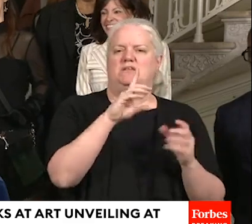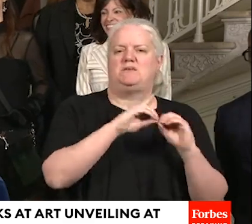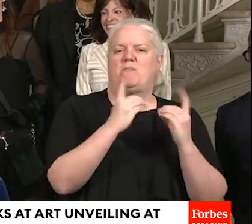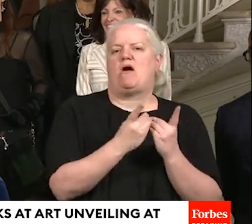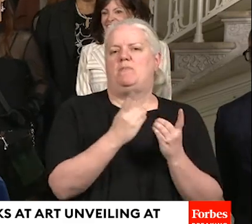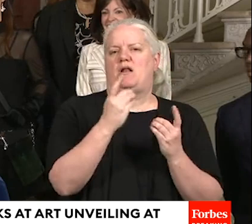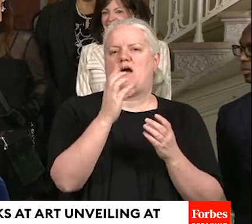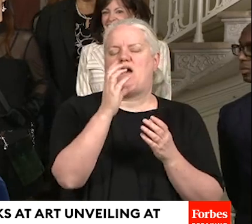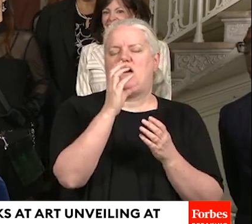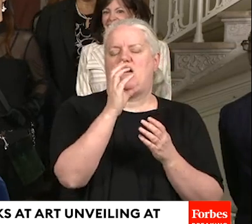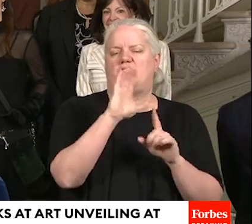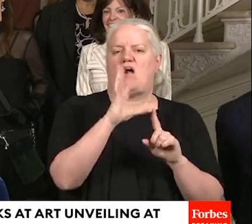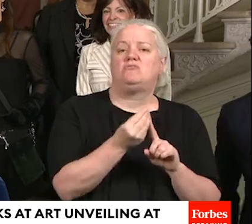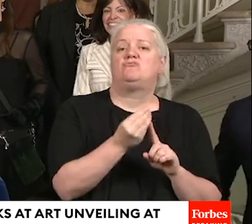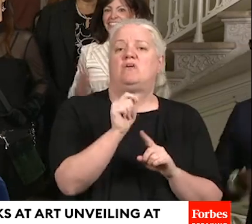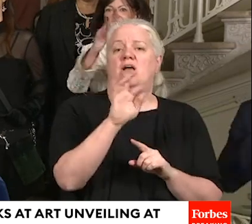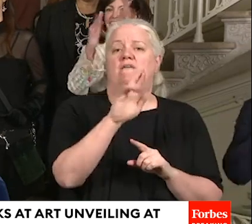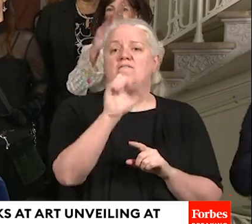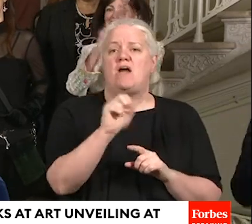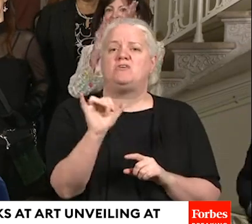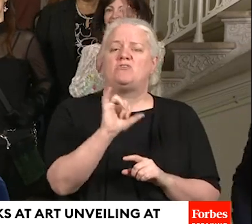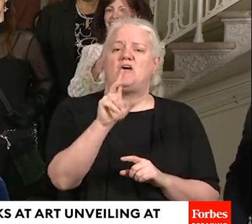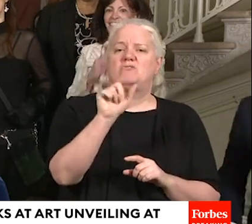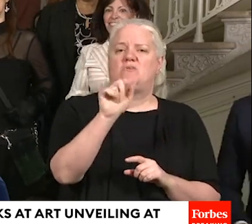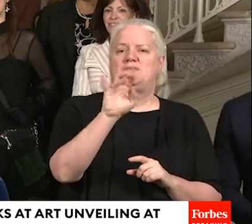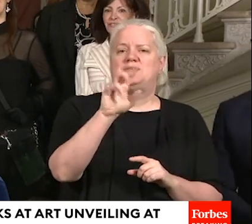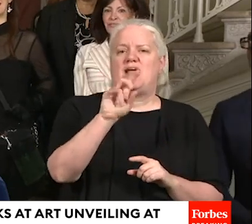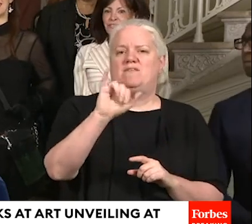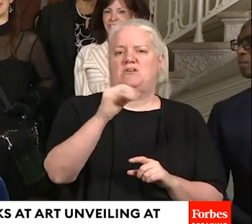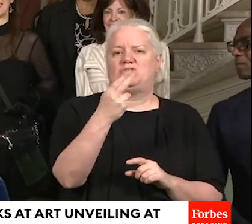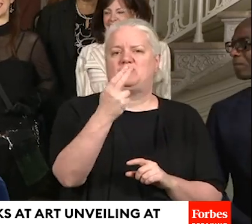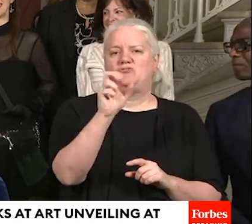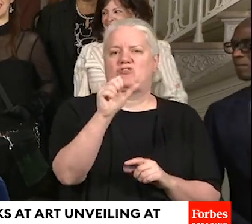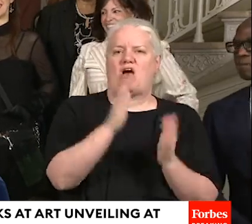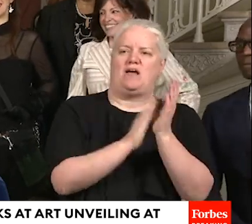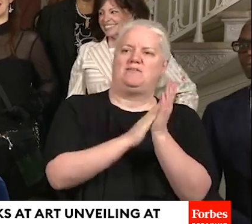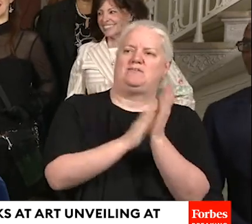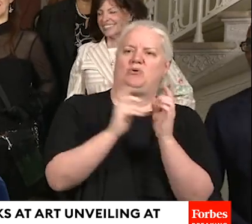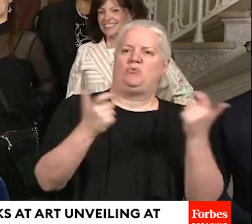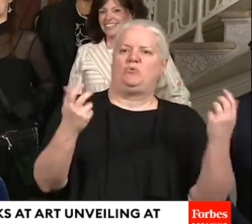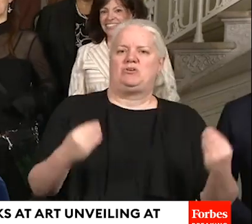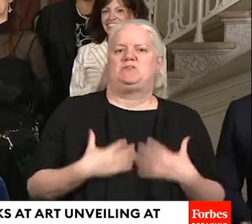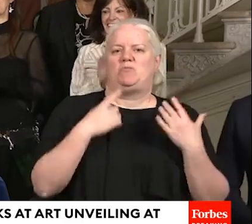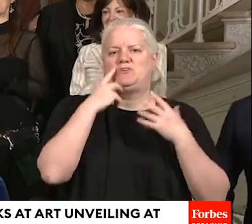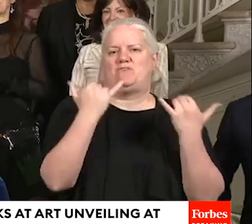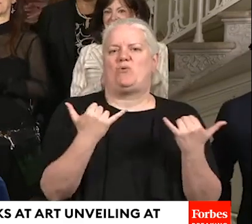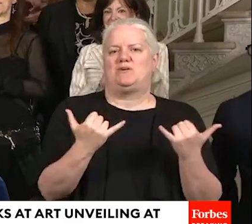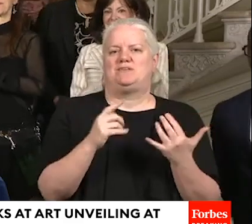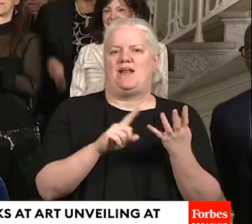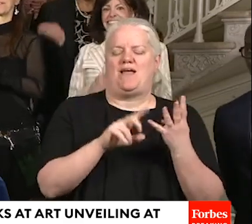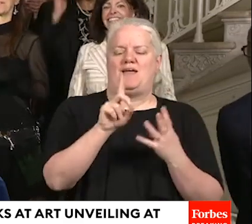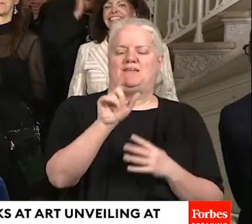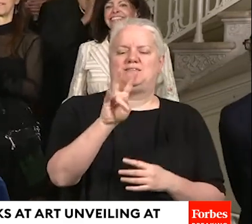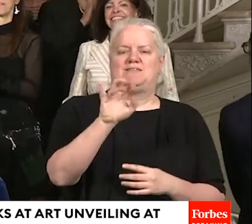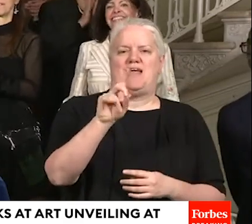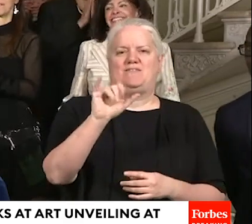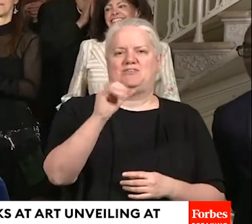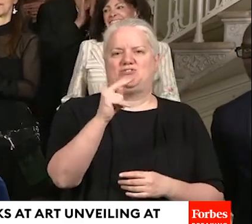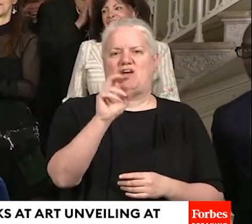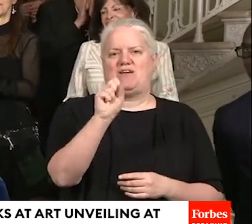David Johnson. Where's DJ? Also a huge inspiration for today. A round of applause, please, for our